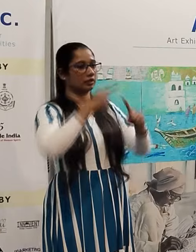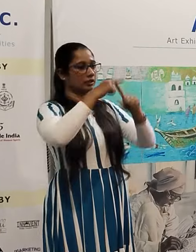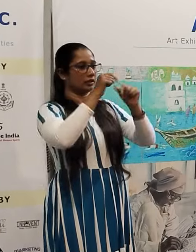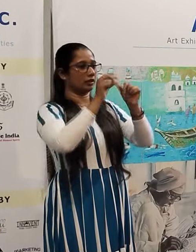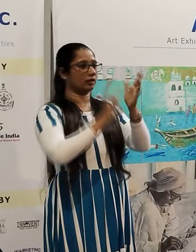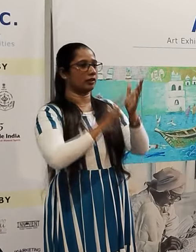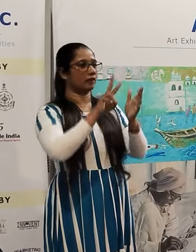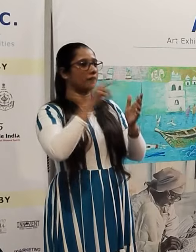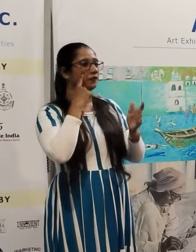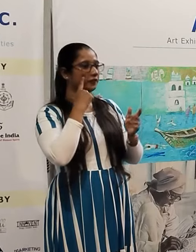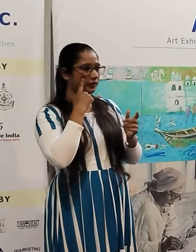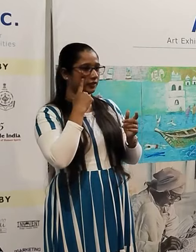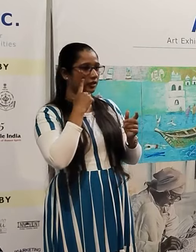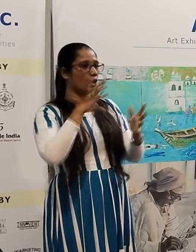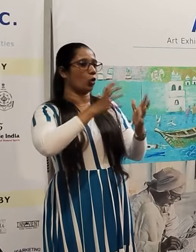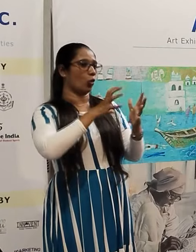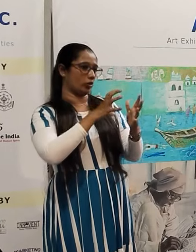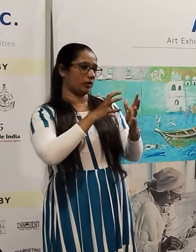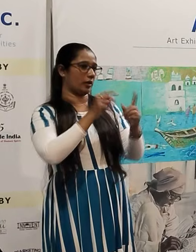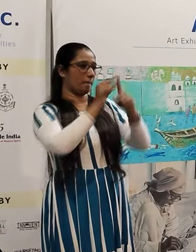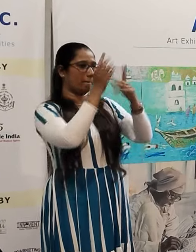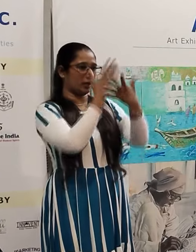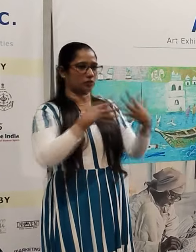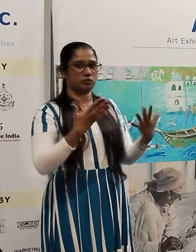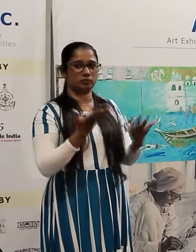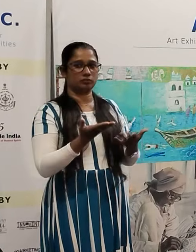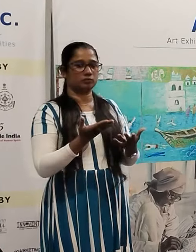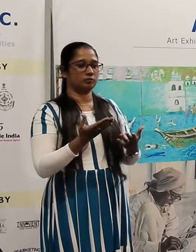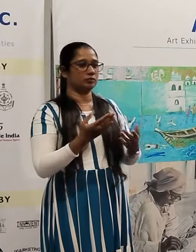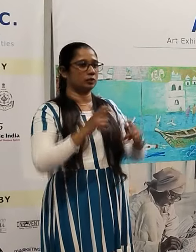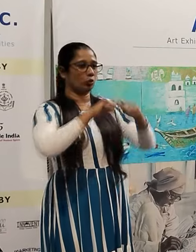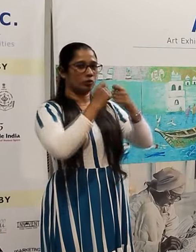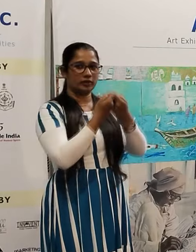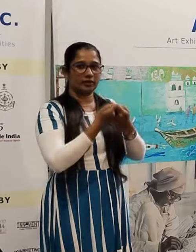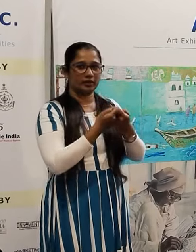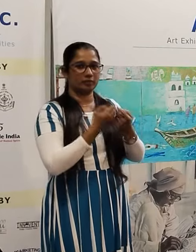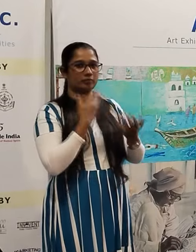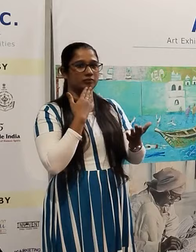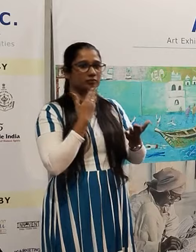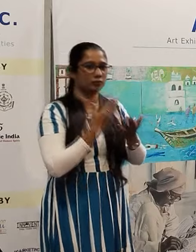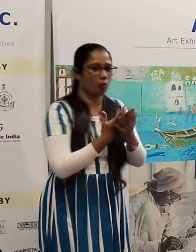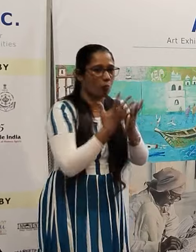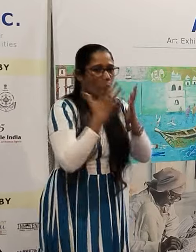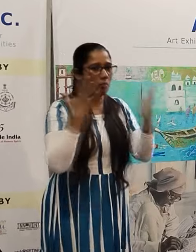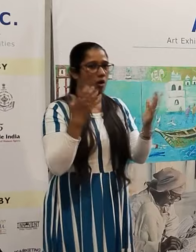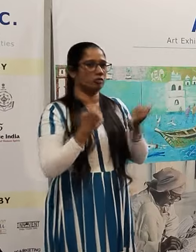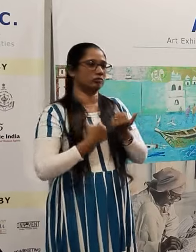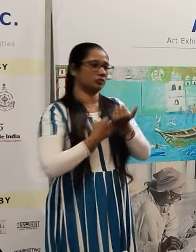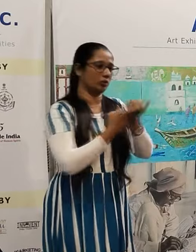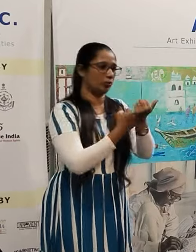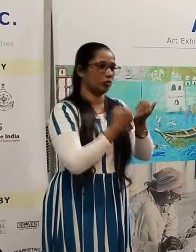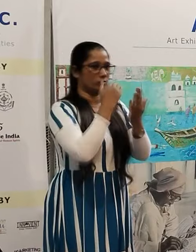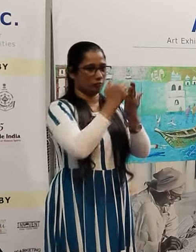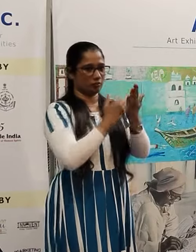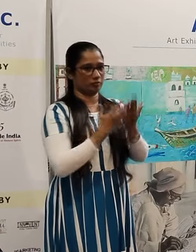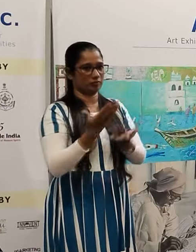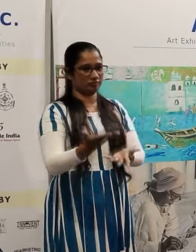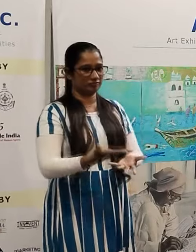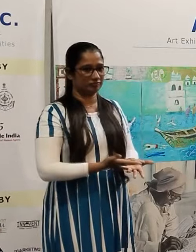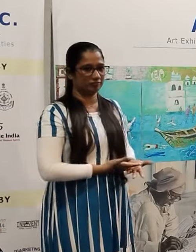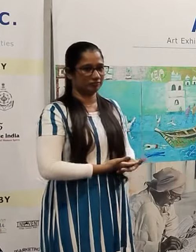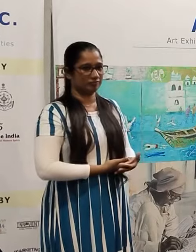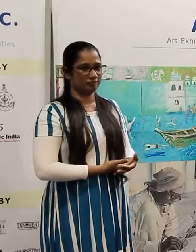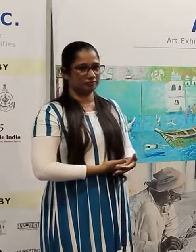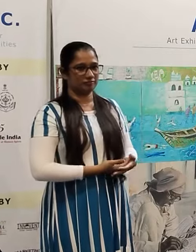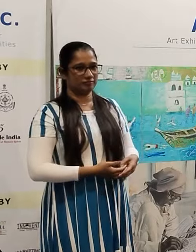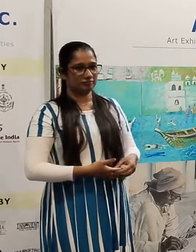from Rotary Club Panji Rivera. Thank you so much, Tanvi and team, for supporting this event as well. Please